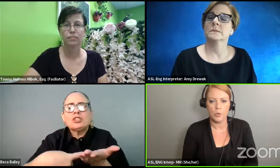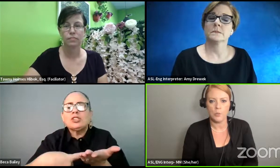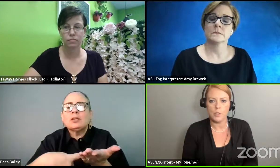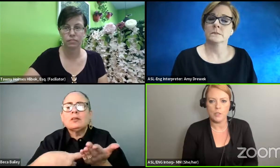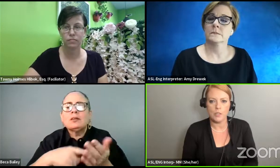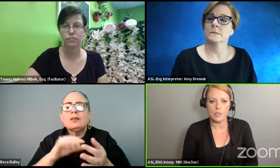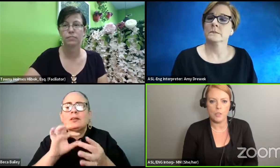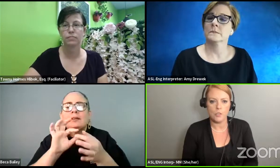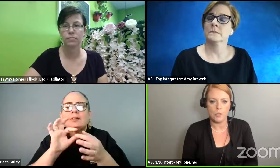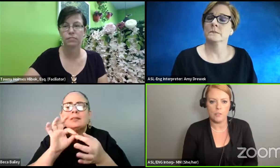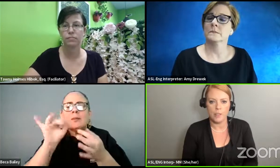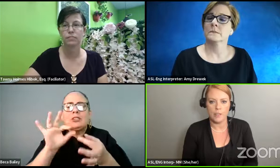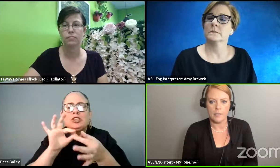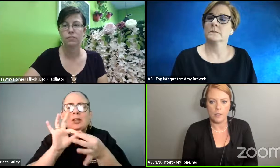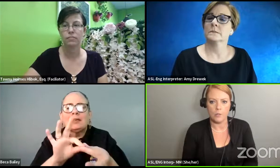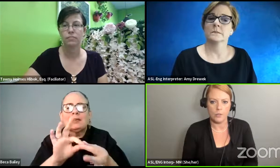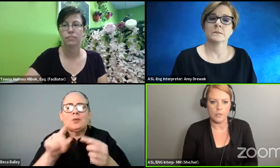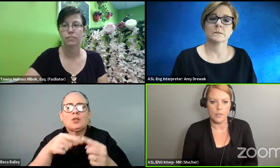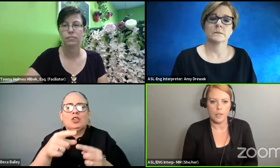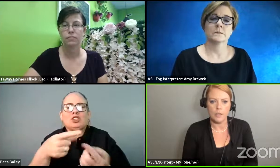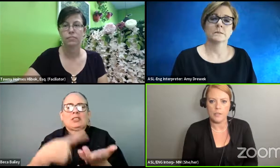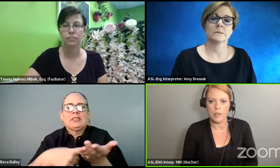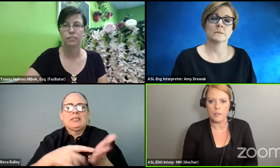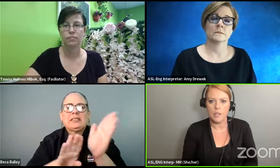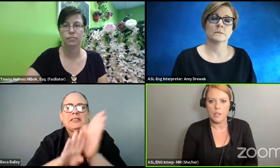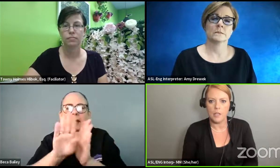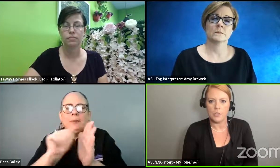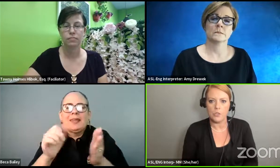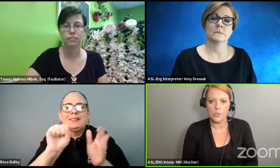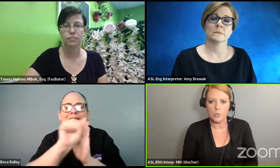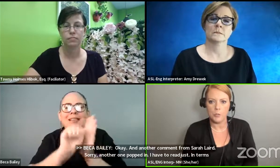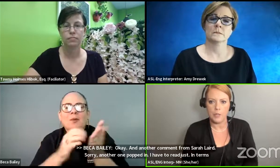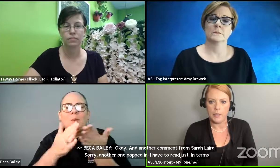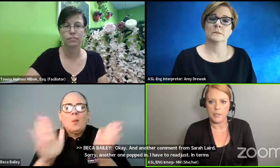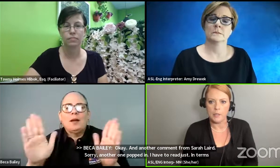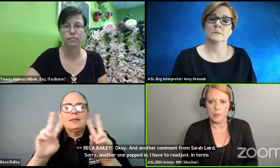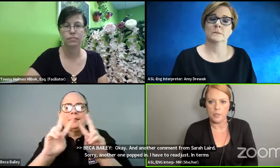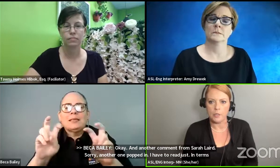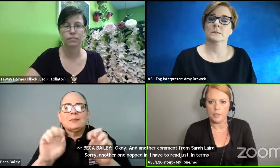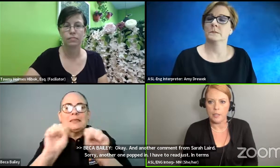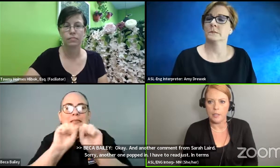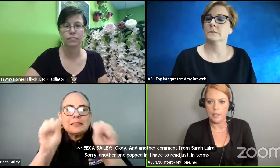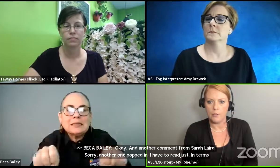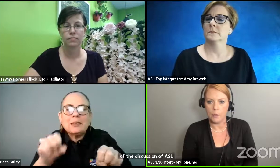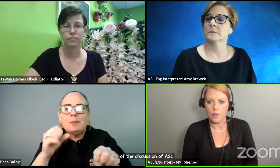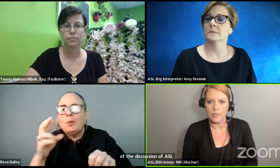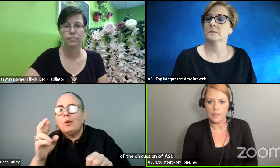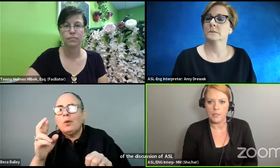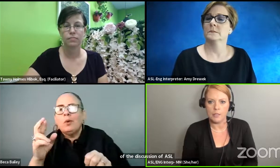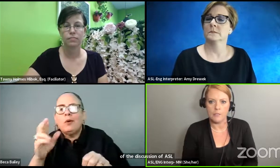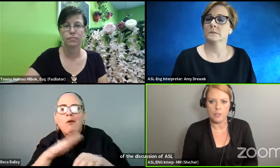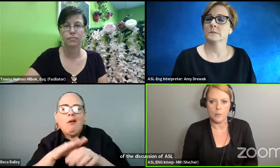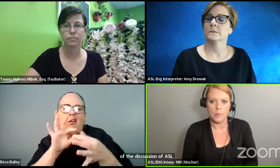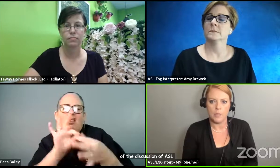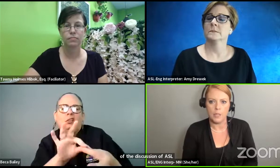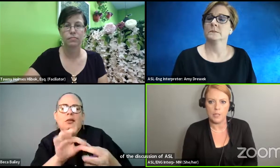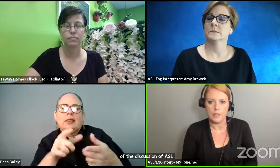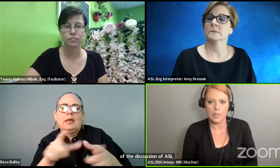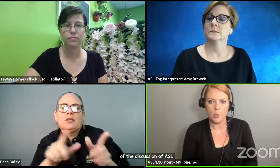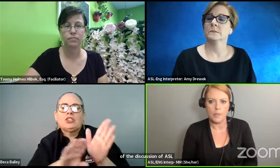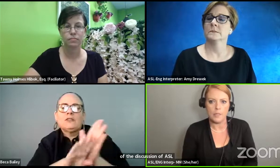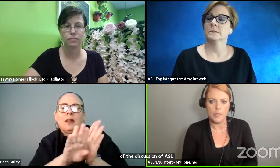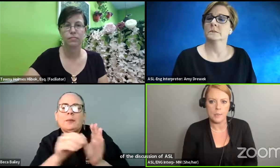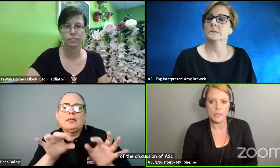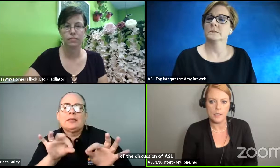In terms of the discussion of ASL versus LSL, it should be, especially if you are discussing developing